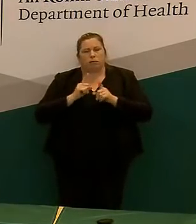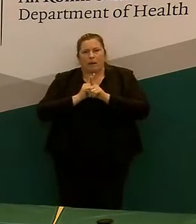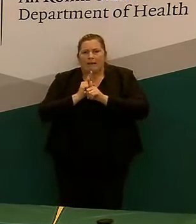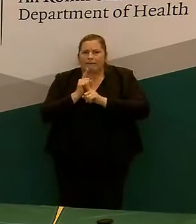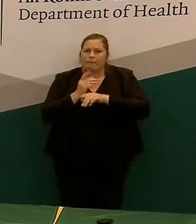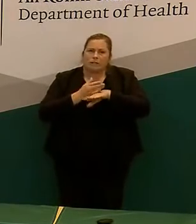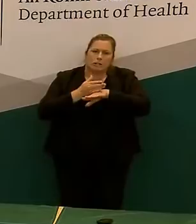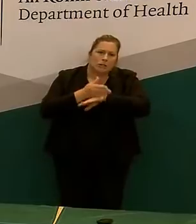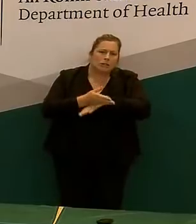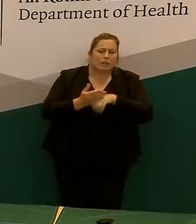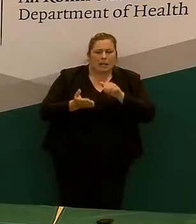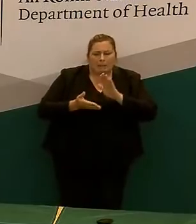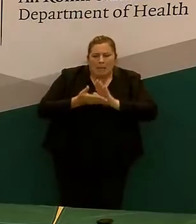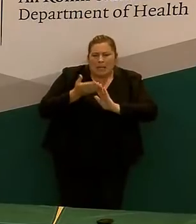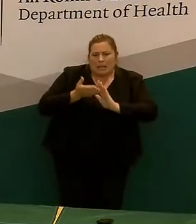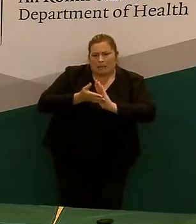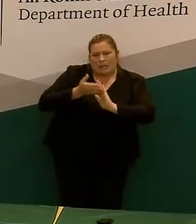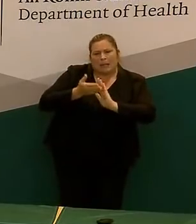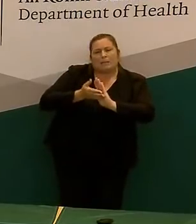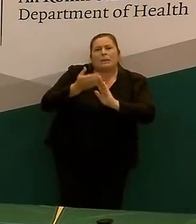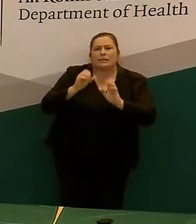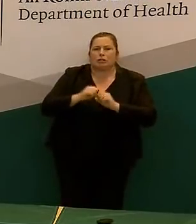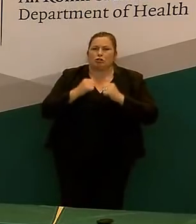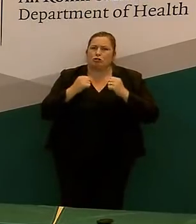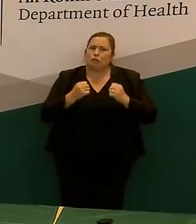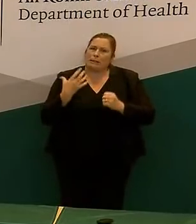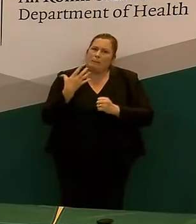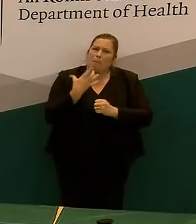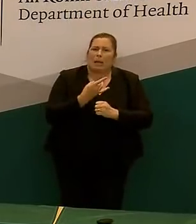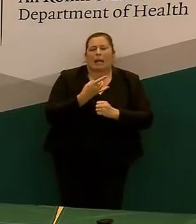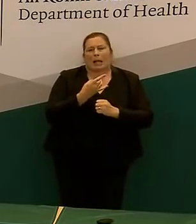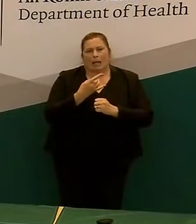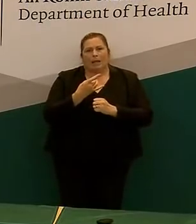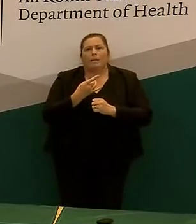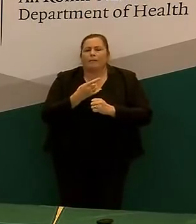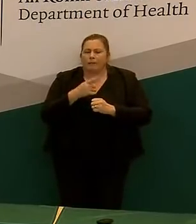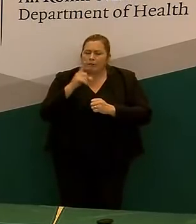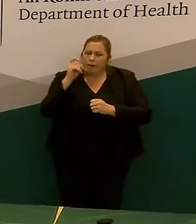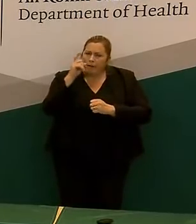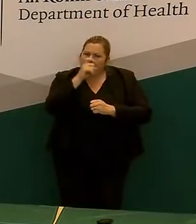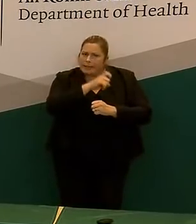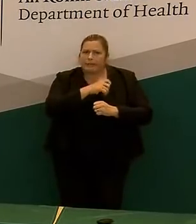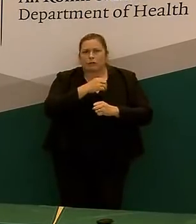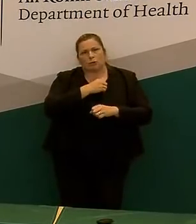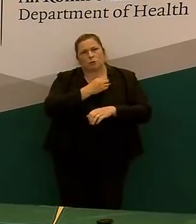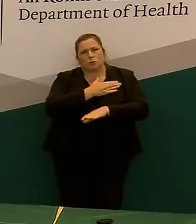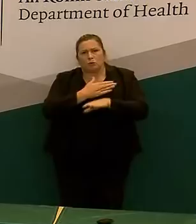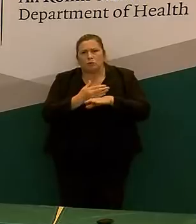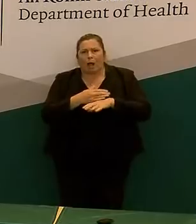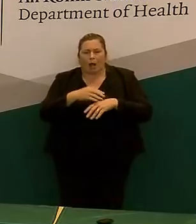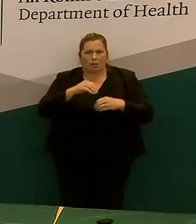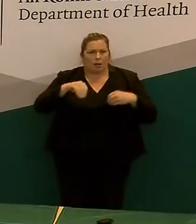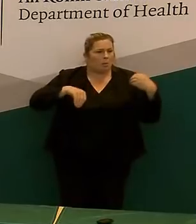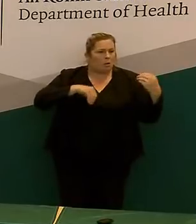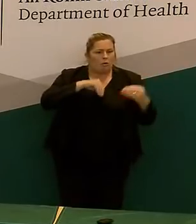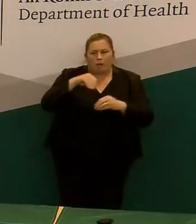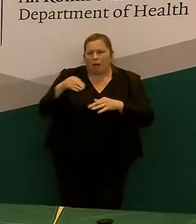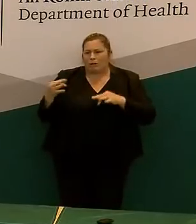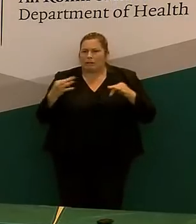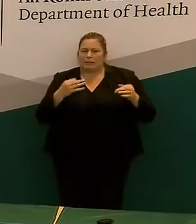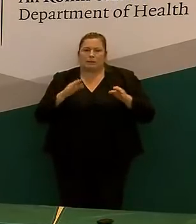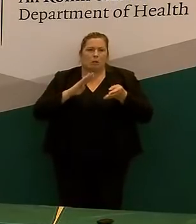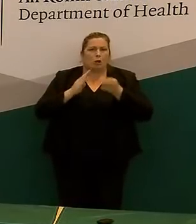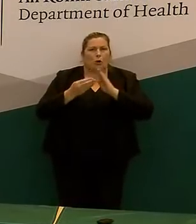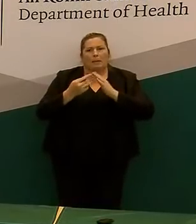in rebuilding strength and musculature to be able to mobilise independently again afterwards. So there